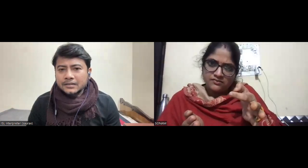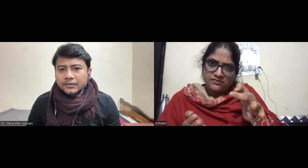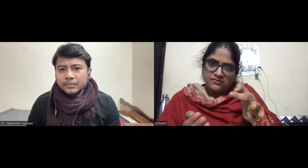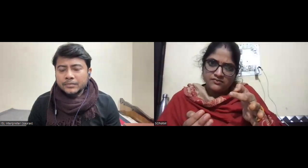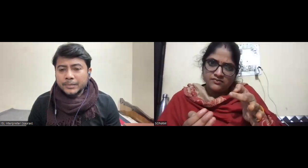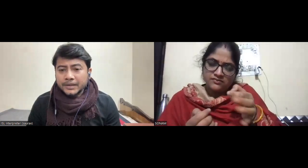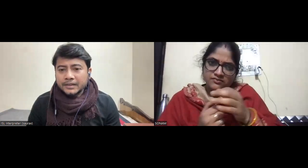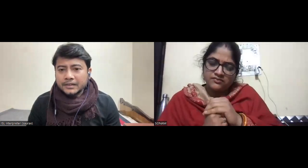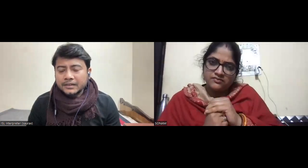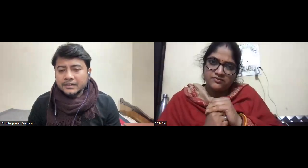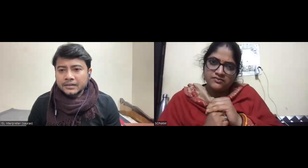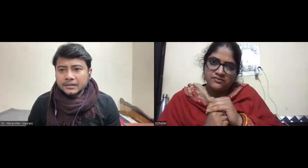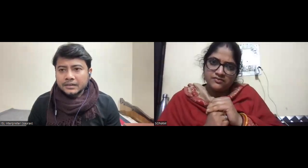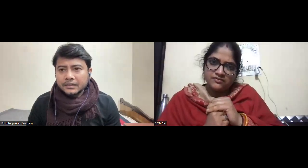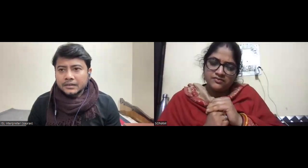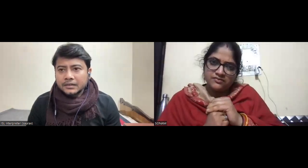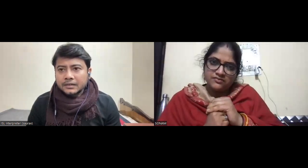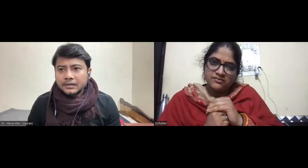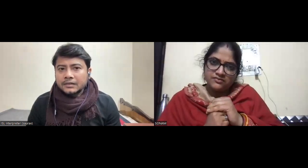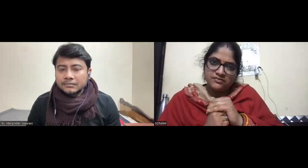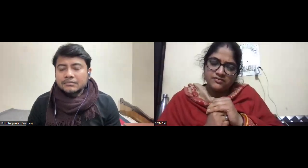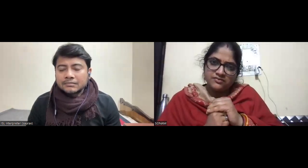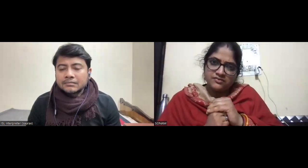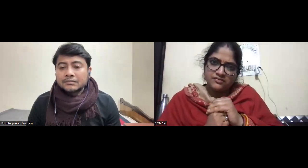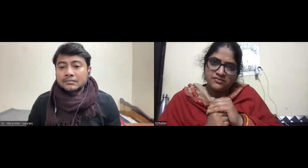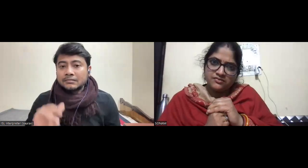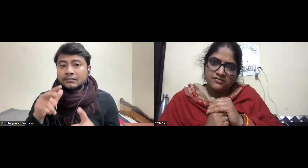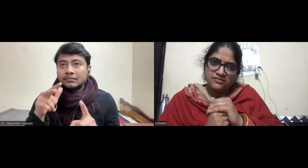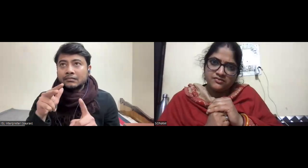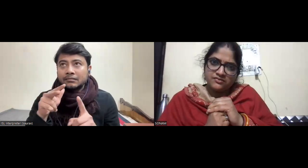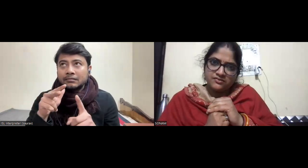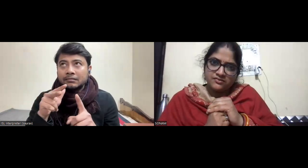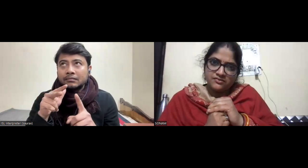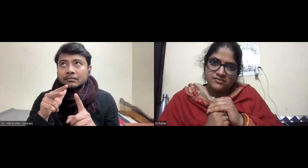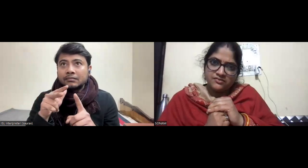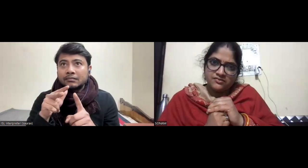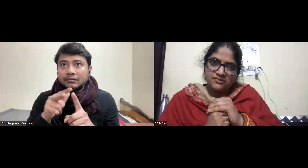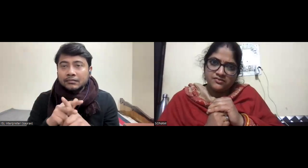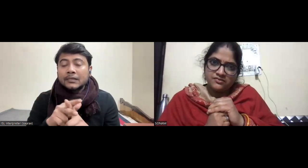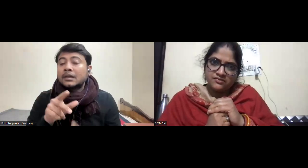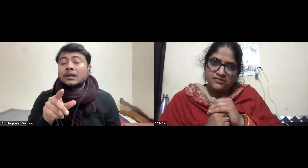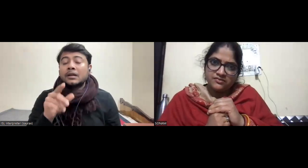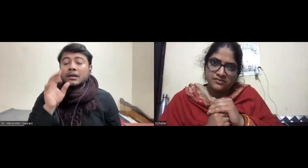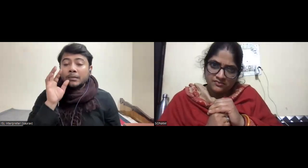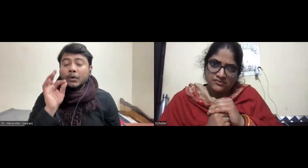start from the beginning? Yeah, so you need to add, and one go, you please finish 108.